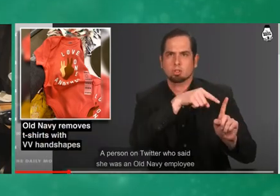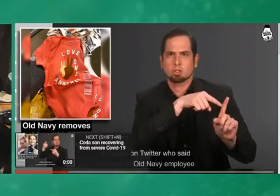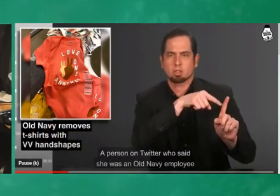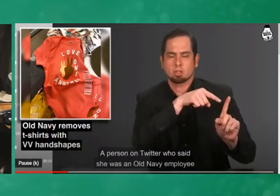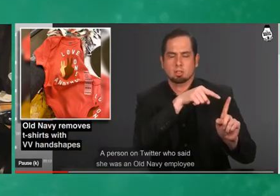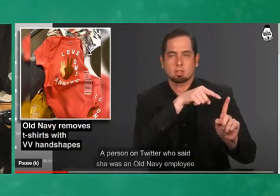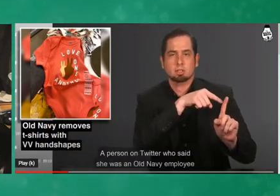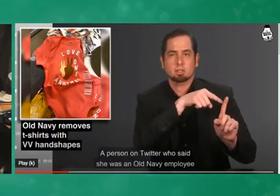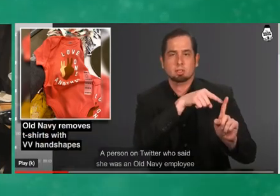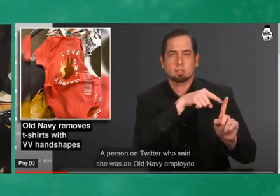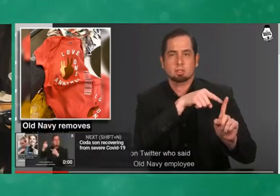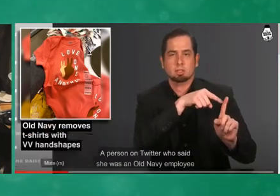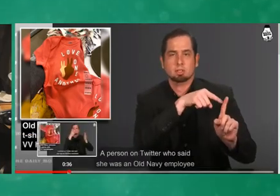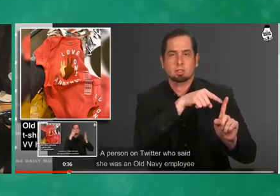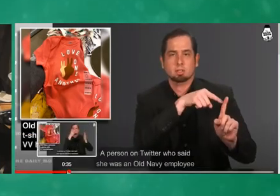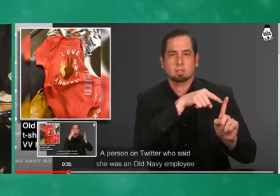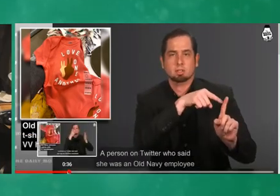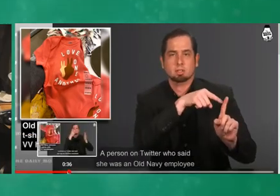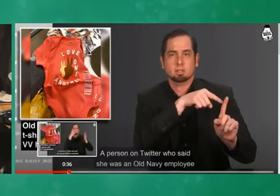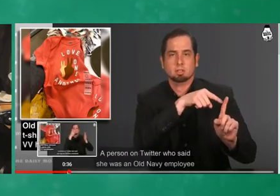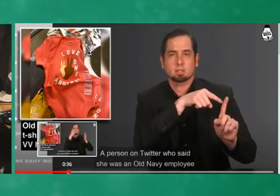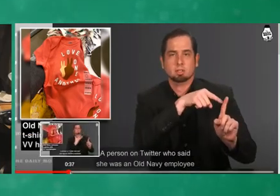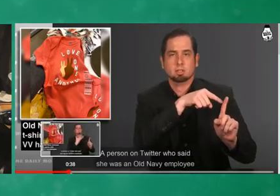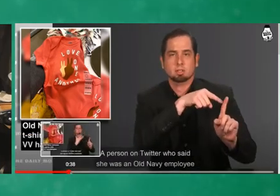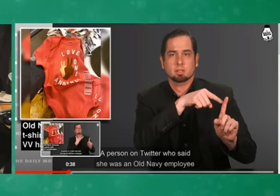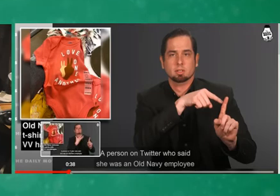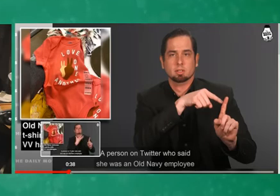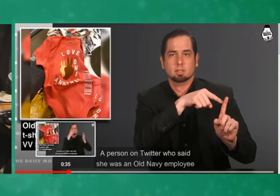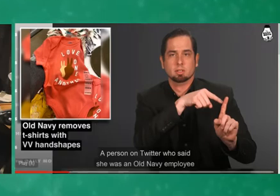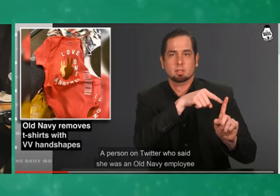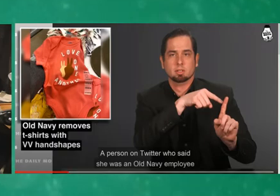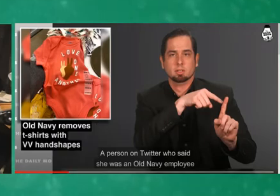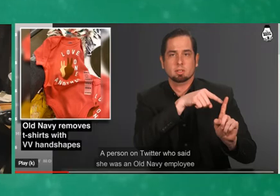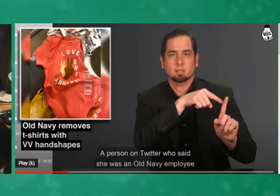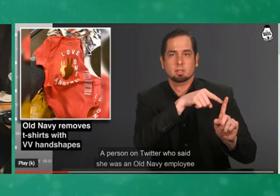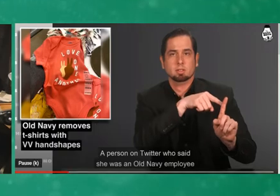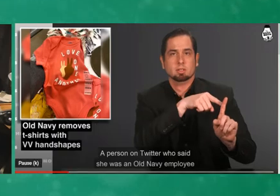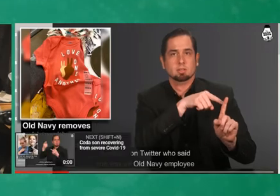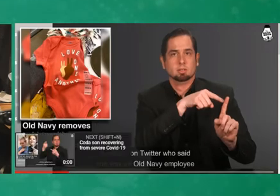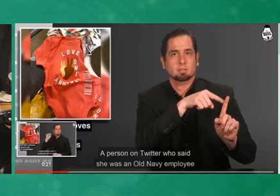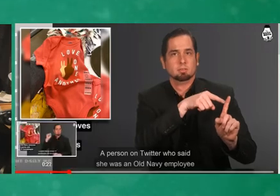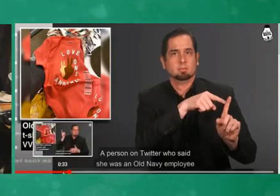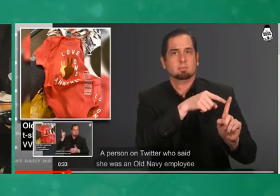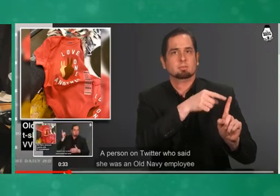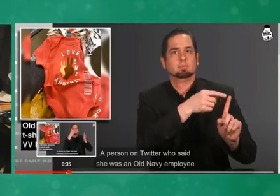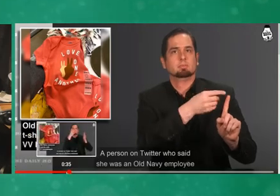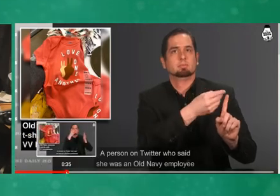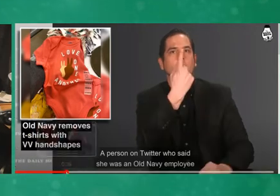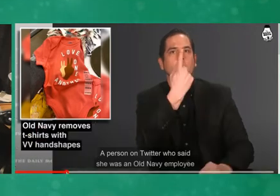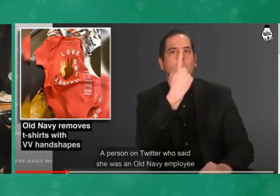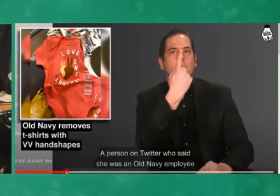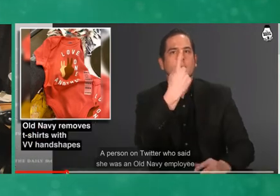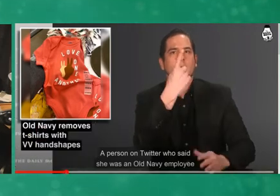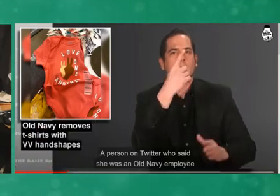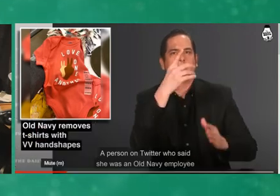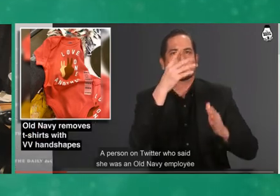that person was told on Twitter by another person who was an Old Navy worker. Yeah, I think that's what they're saying.